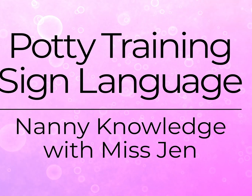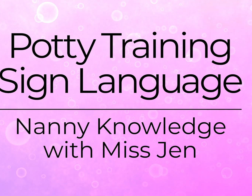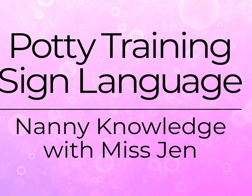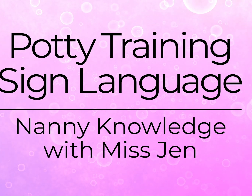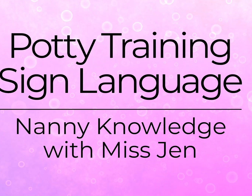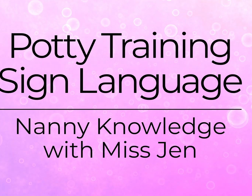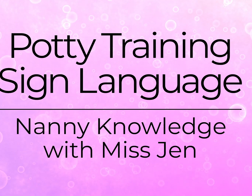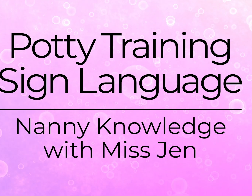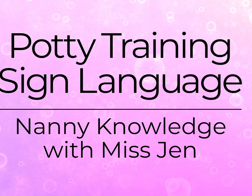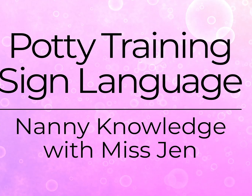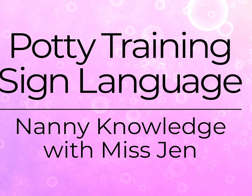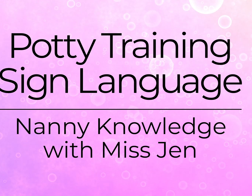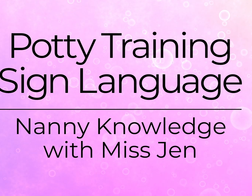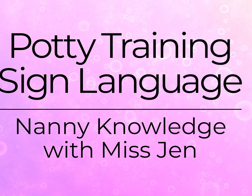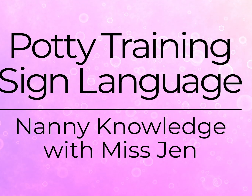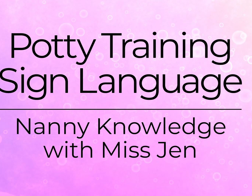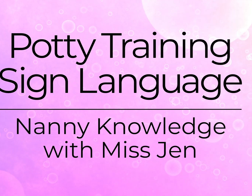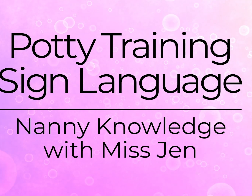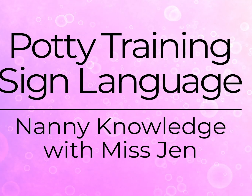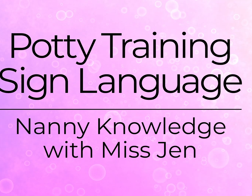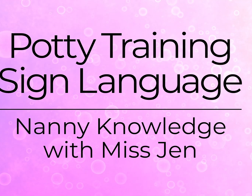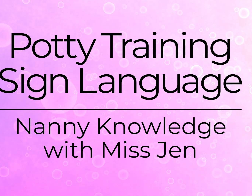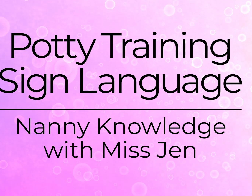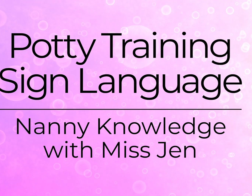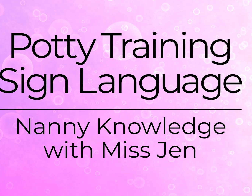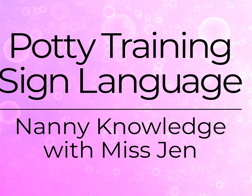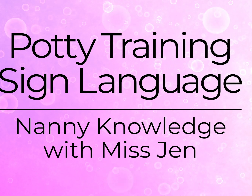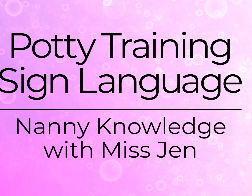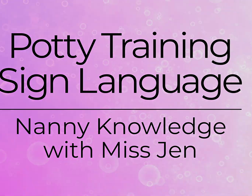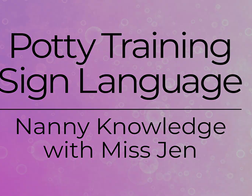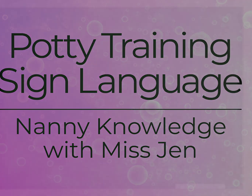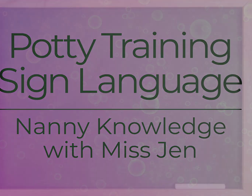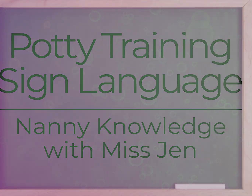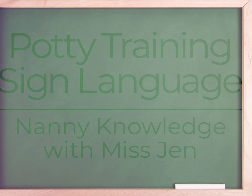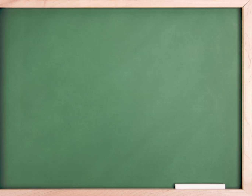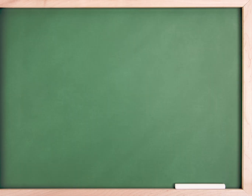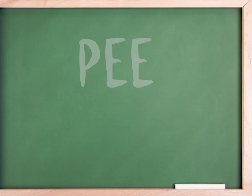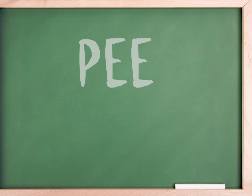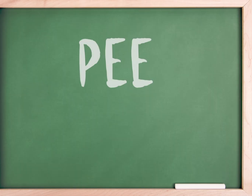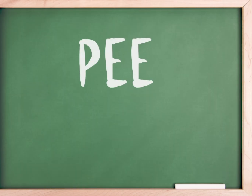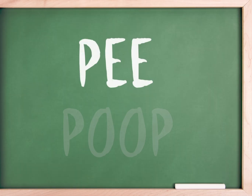two important potty training sign language gestures in American Sign Language: pee and